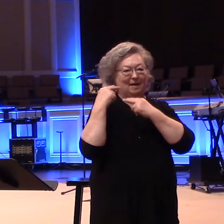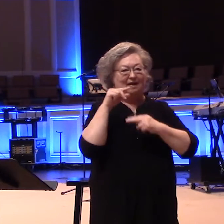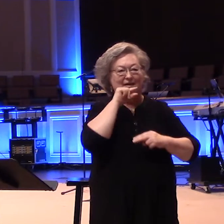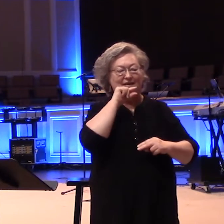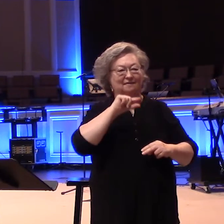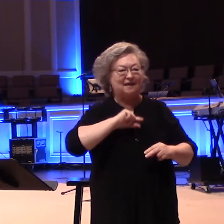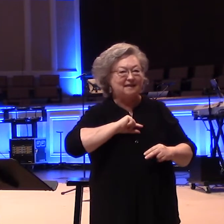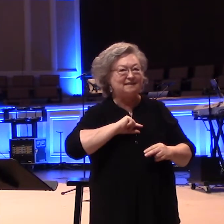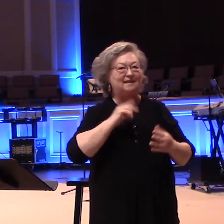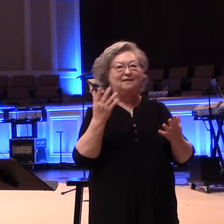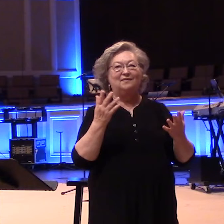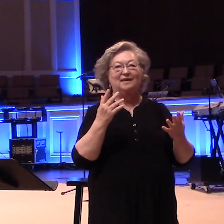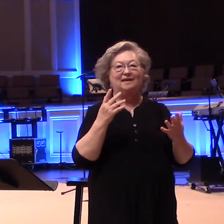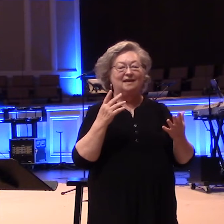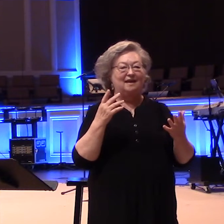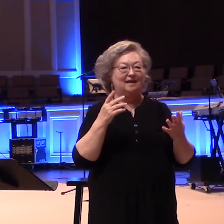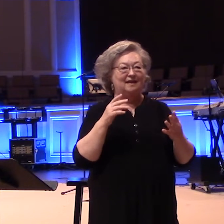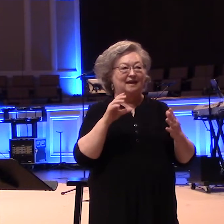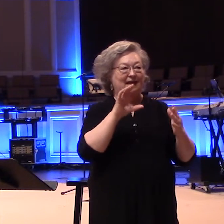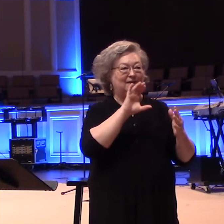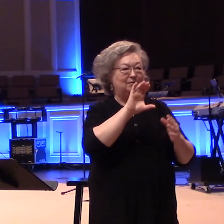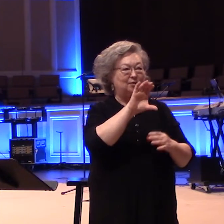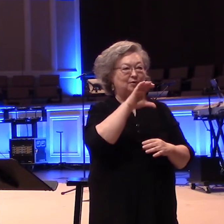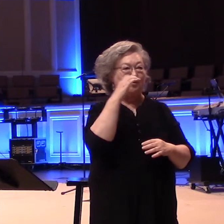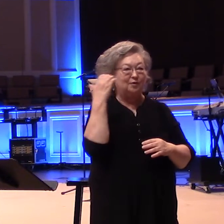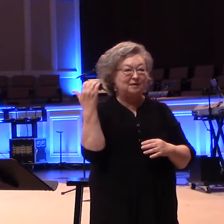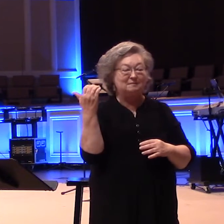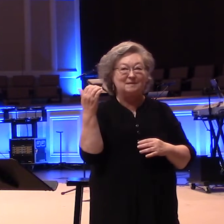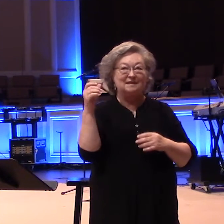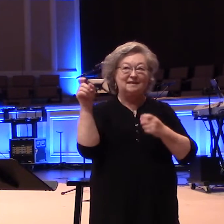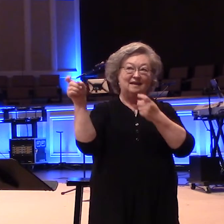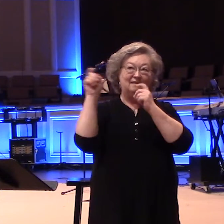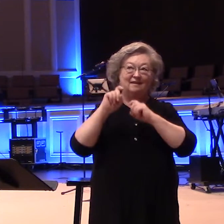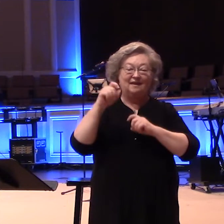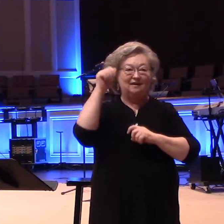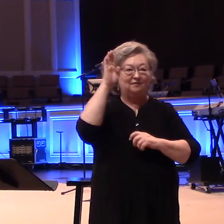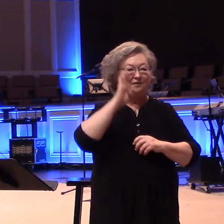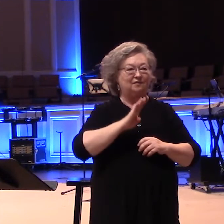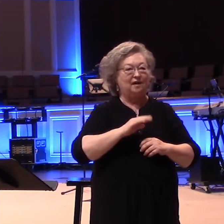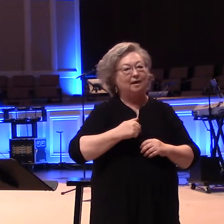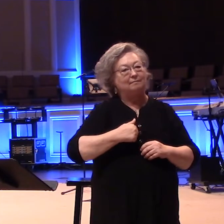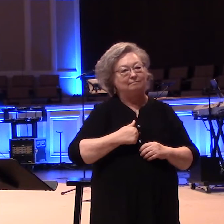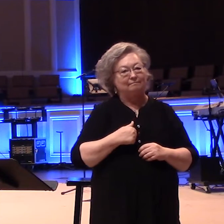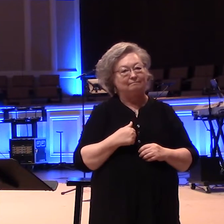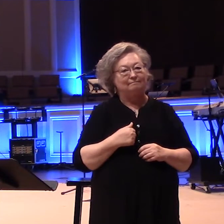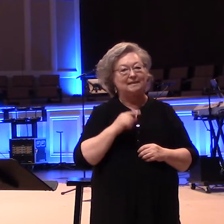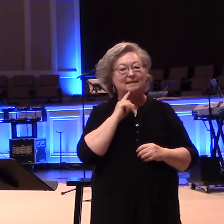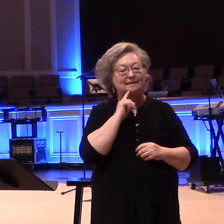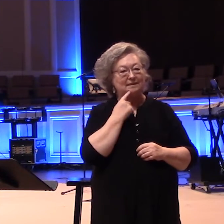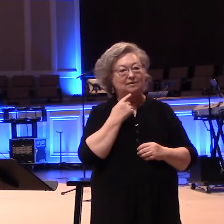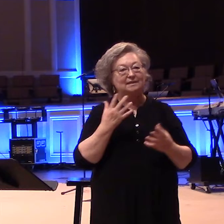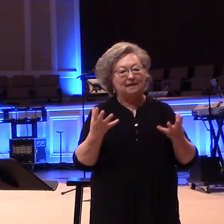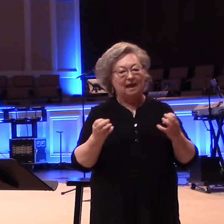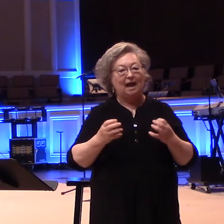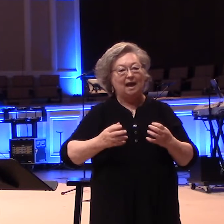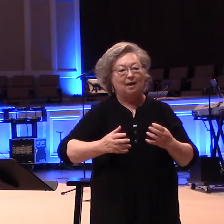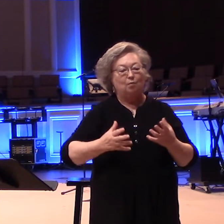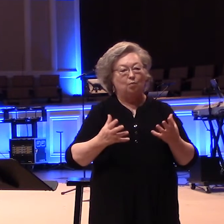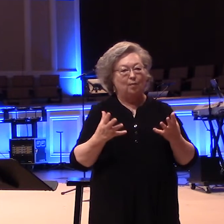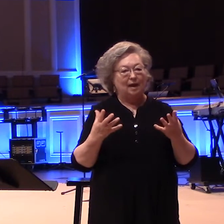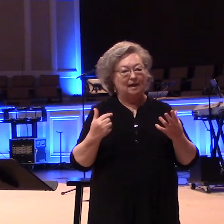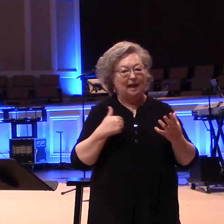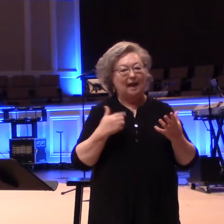and Christmas, I do want to challenge you in the area of your tithes and offerings. It's a gift that God has given to